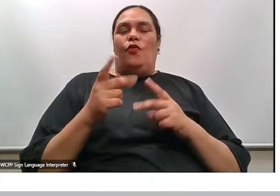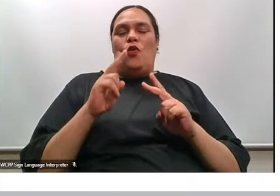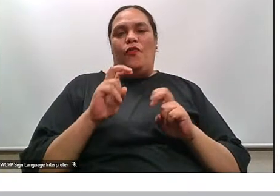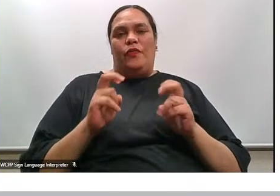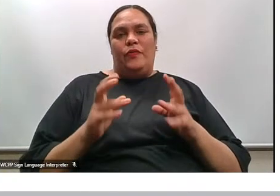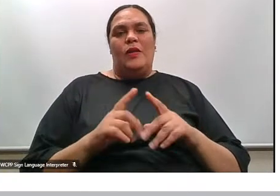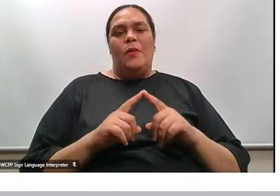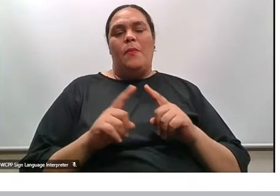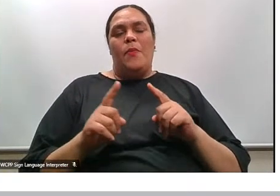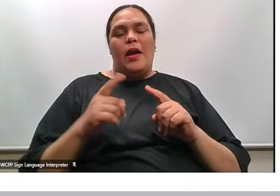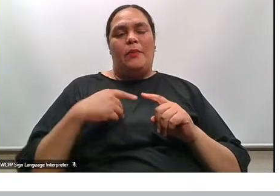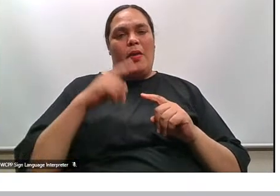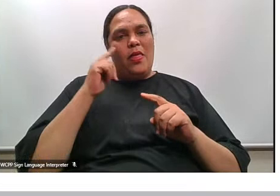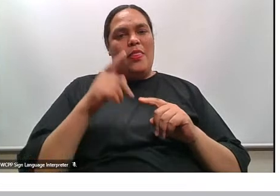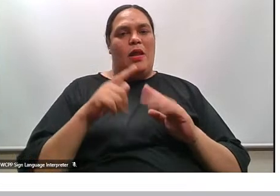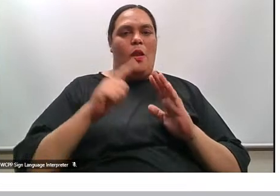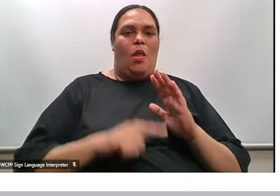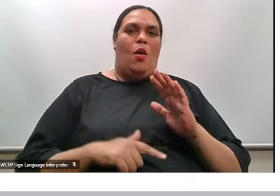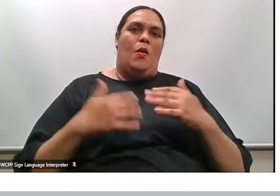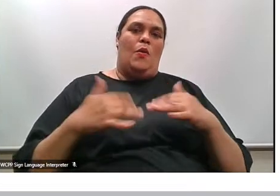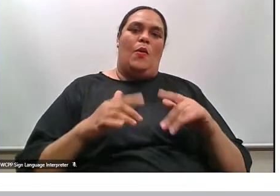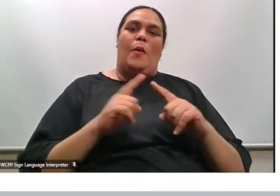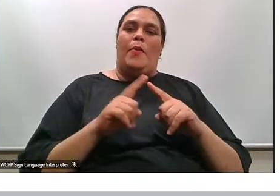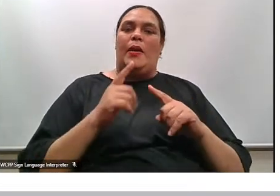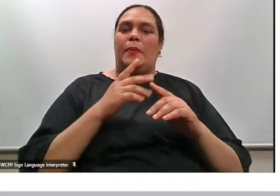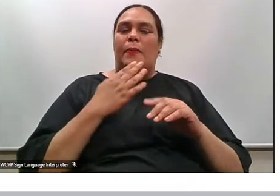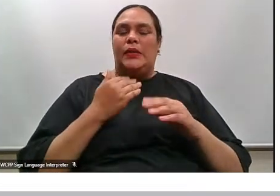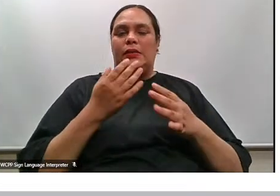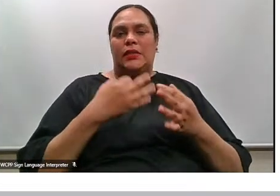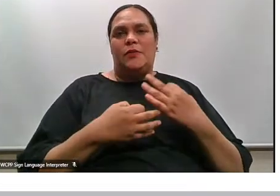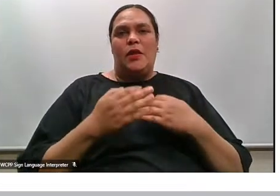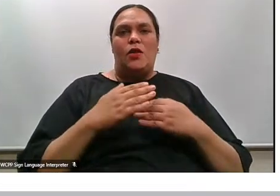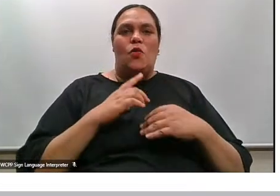attendees was very low. Also, please explain why more